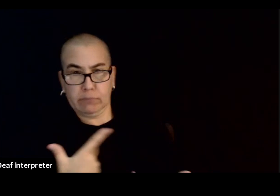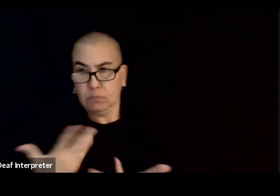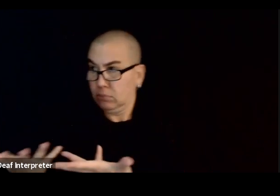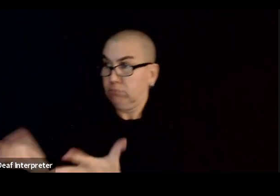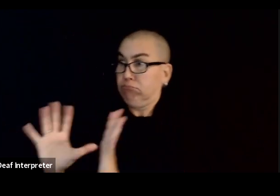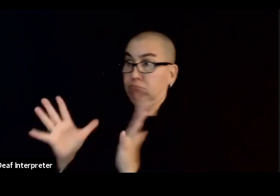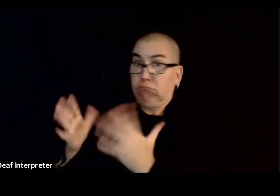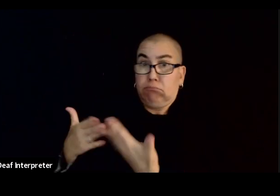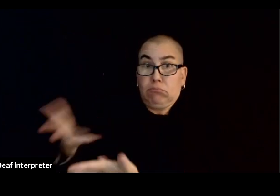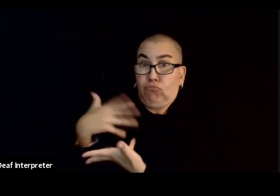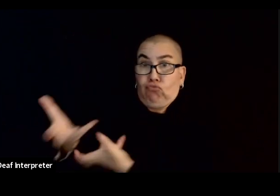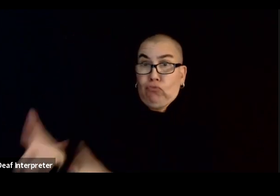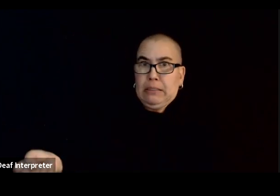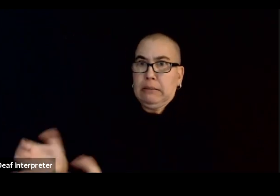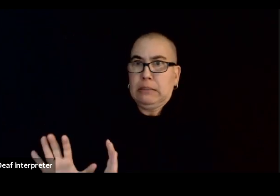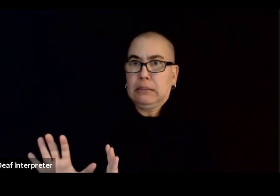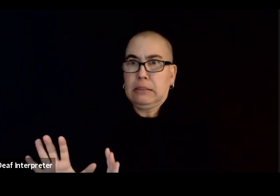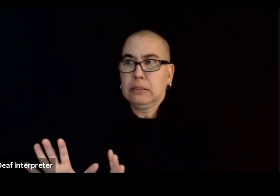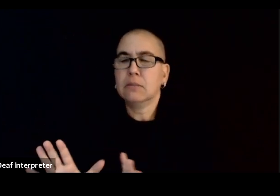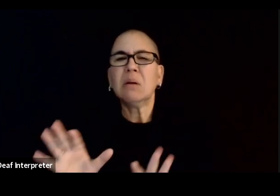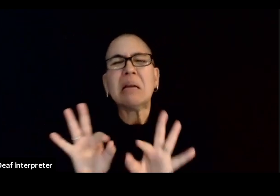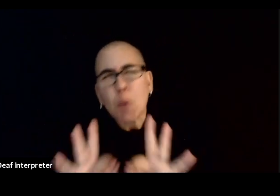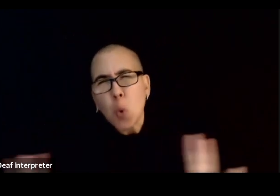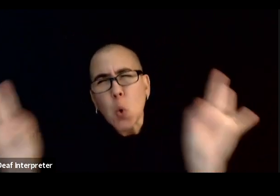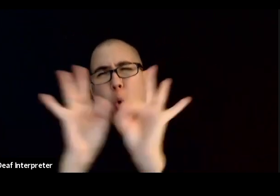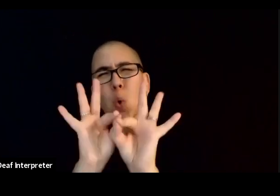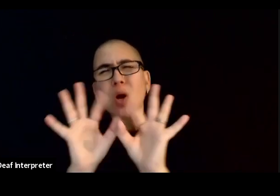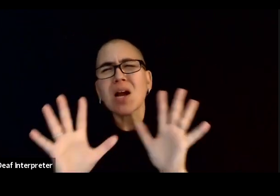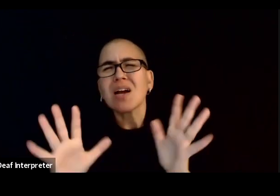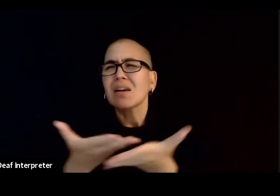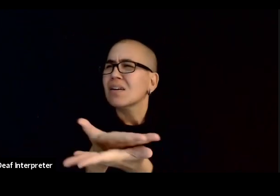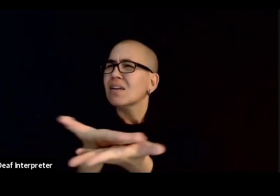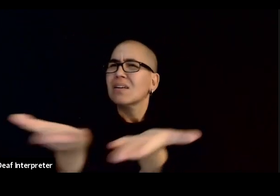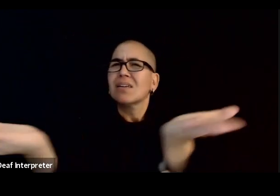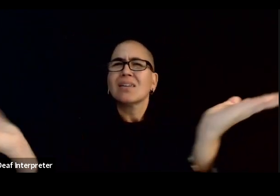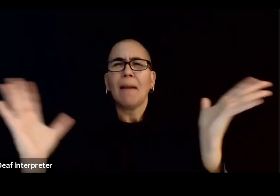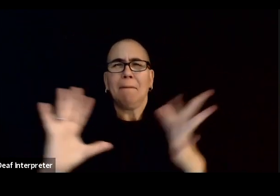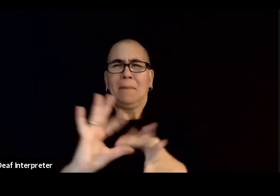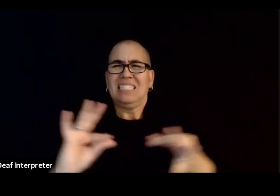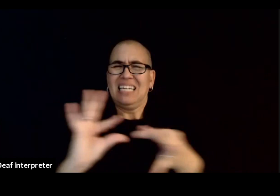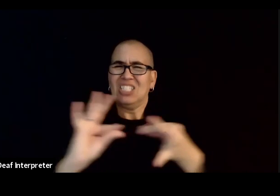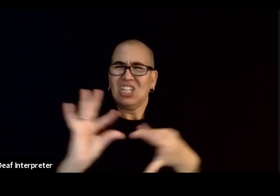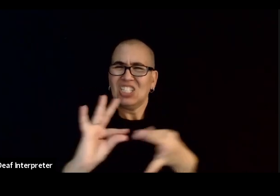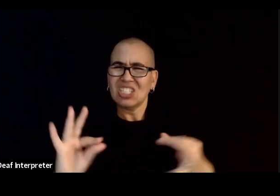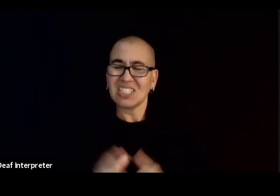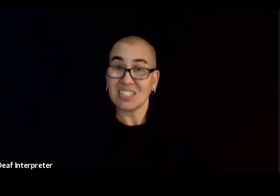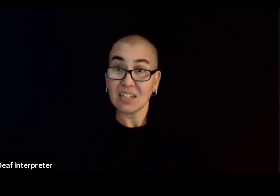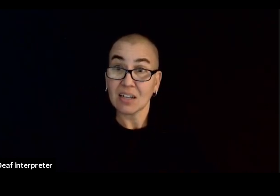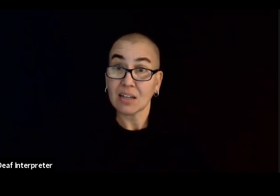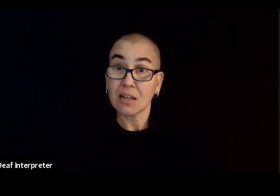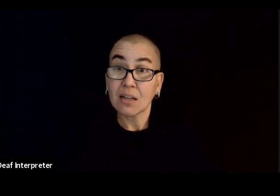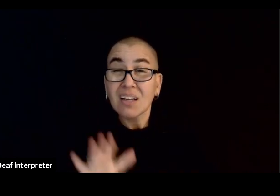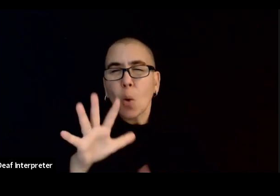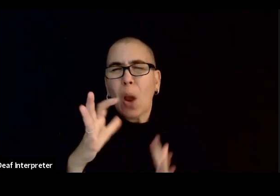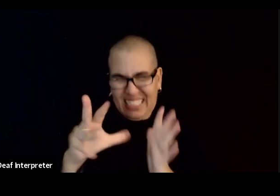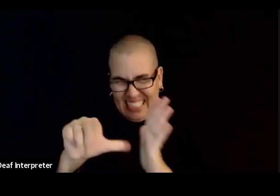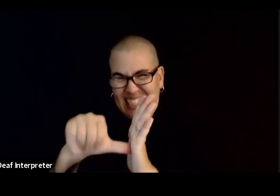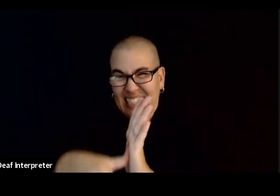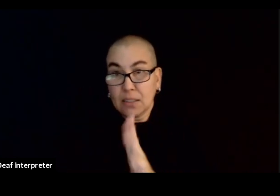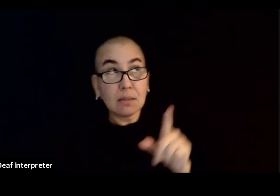message that I think this the fact that the CDC pulled its teams from Minnesota.